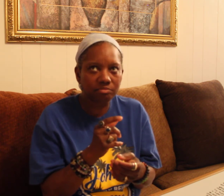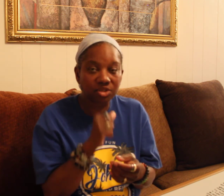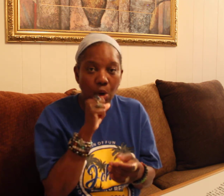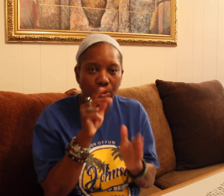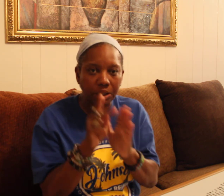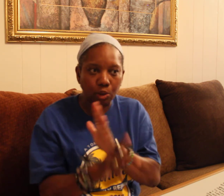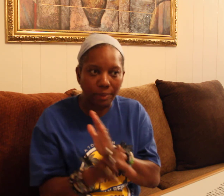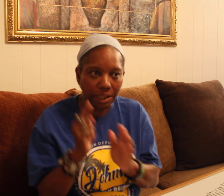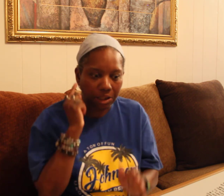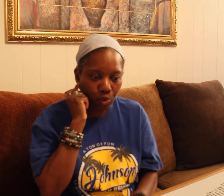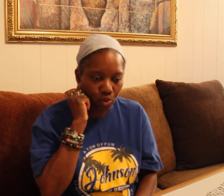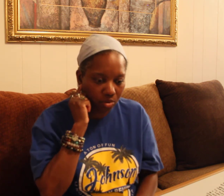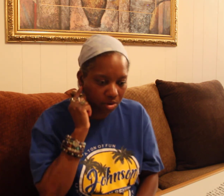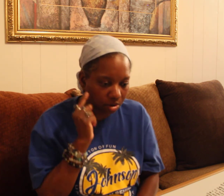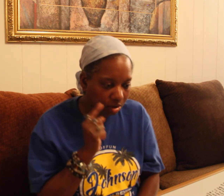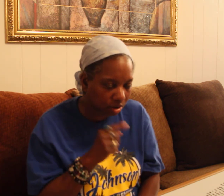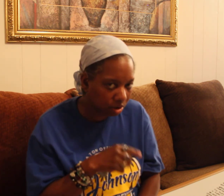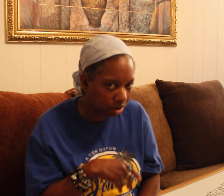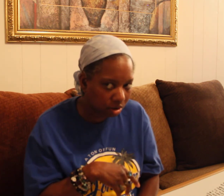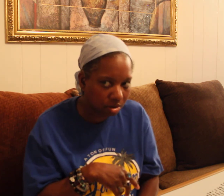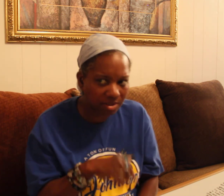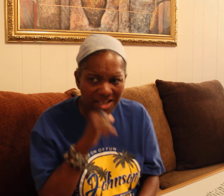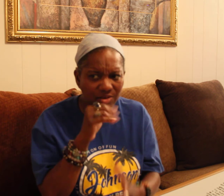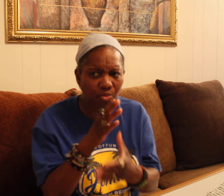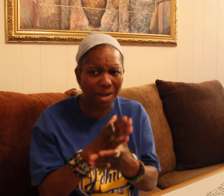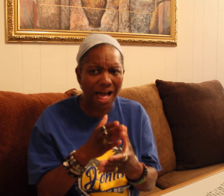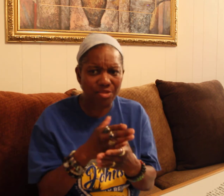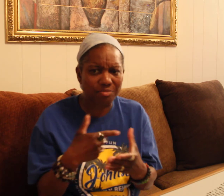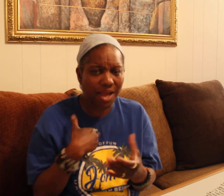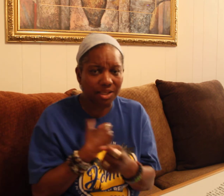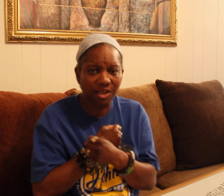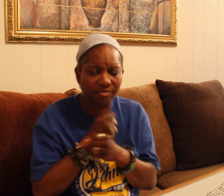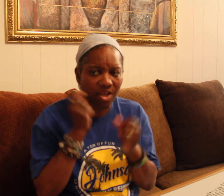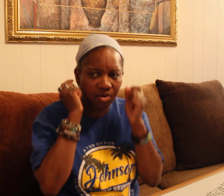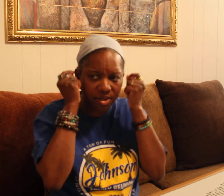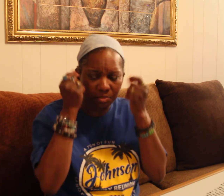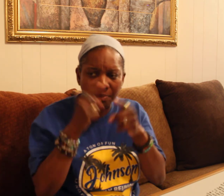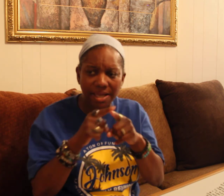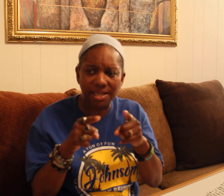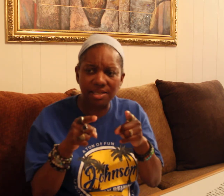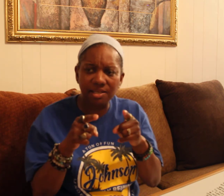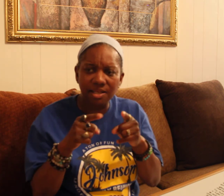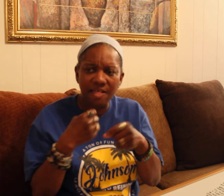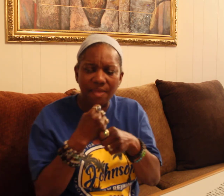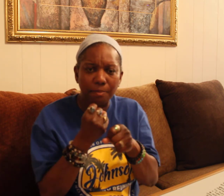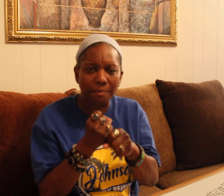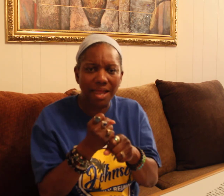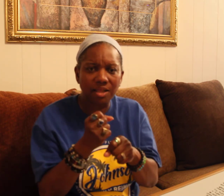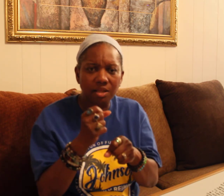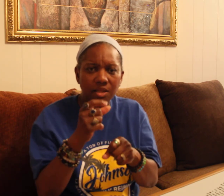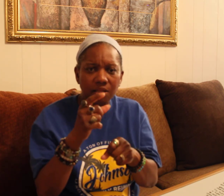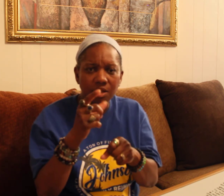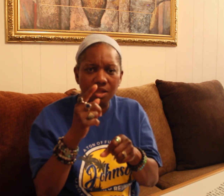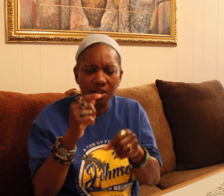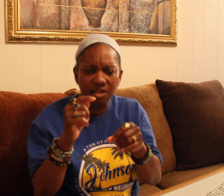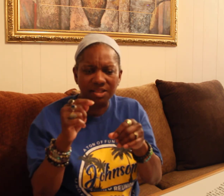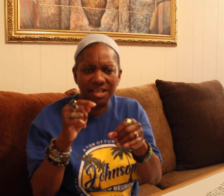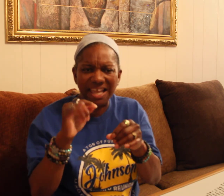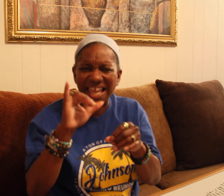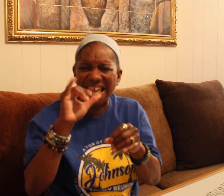don't kill my ears. They don't bother me. I love the earrings, but they make